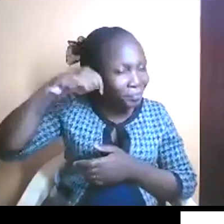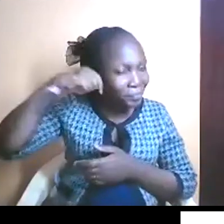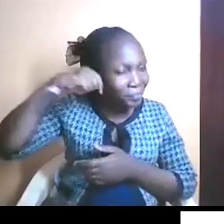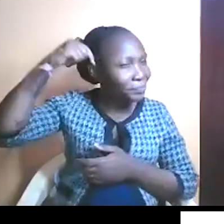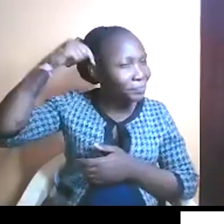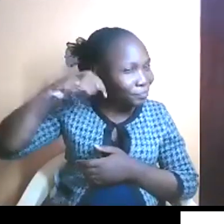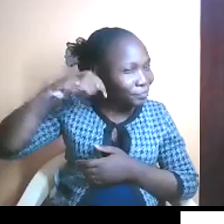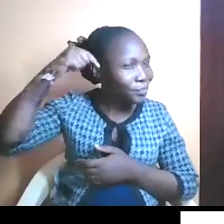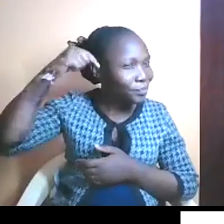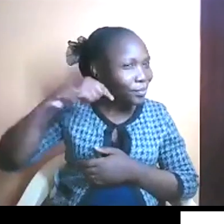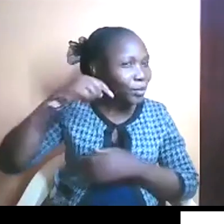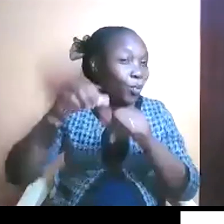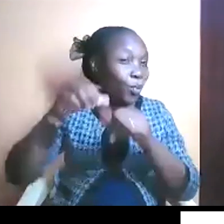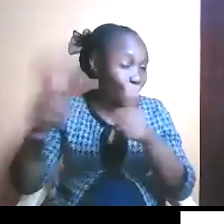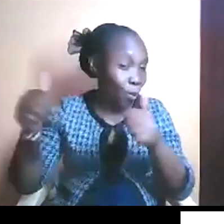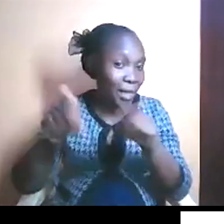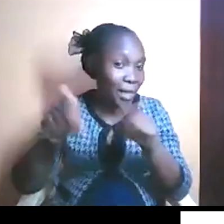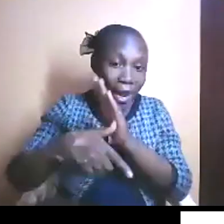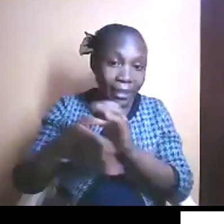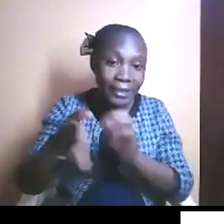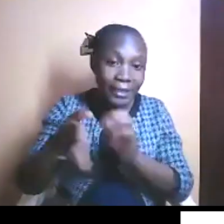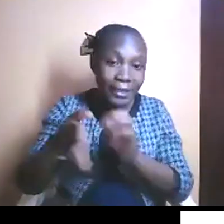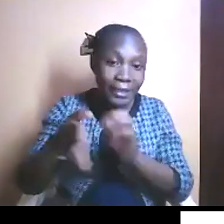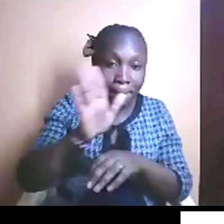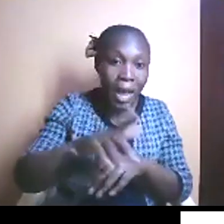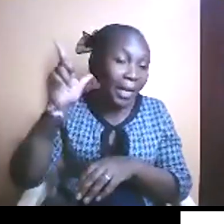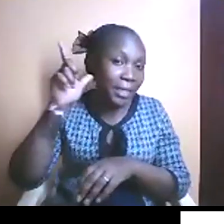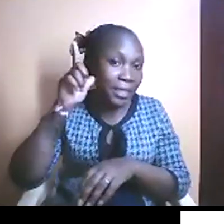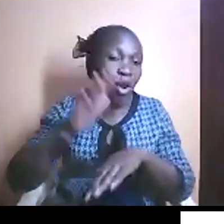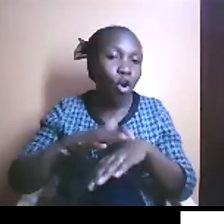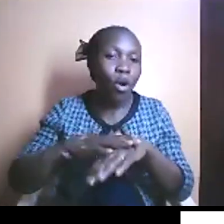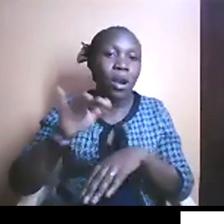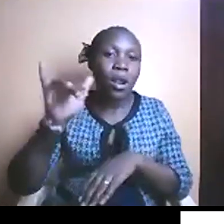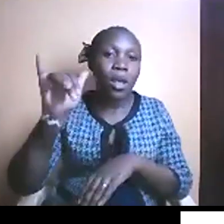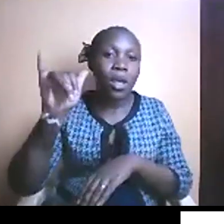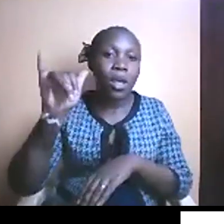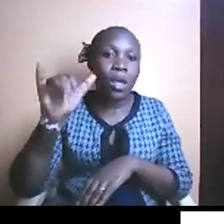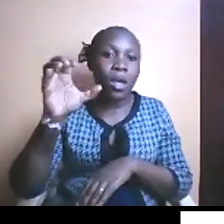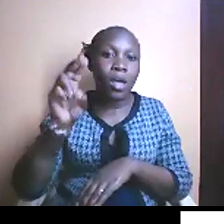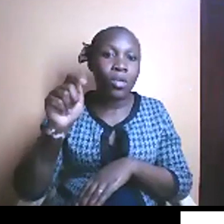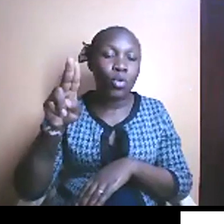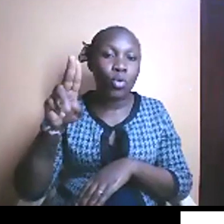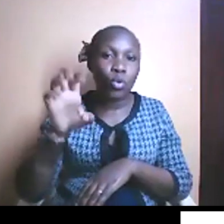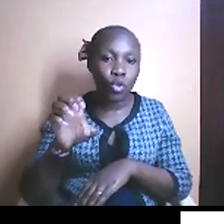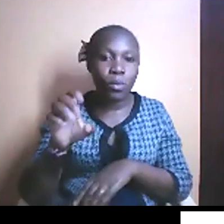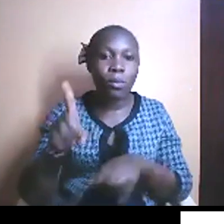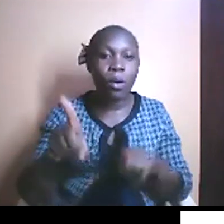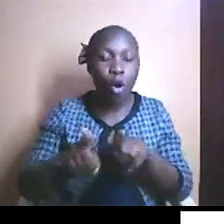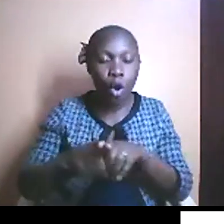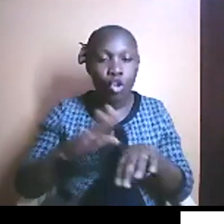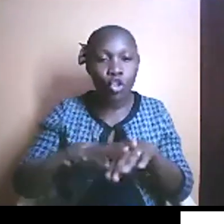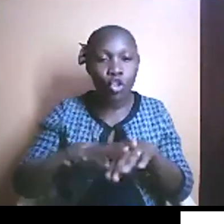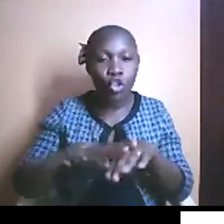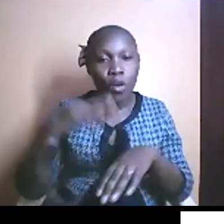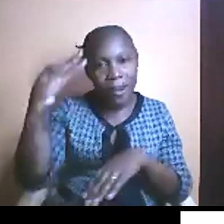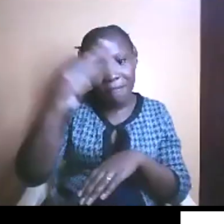going to listen. This session was actually live on YouTube and Facebook, courtesy of Graphics Media. So asante sana